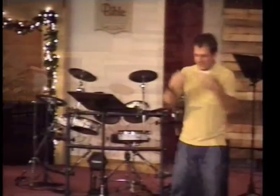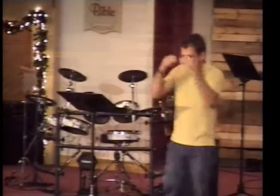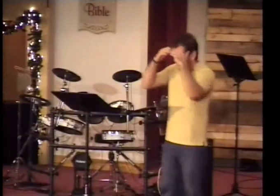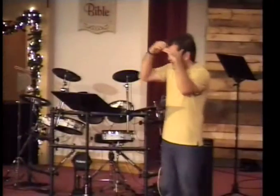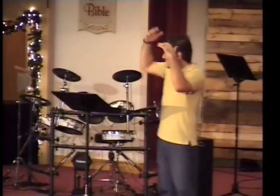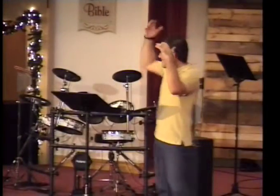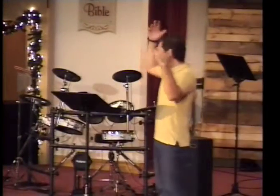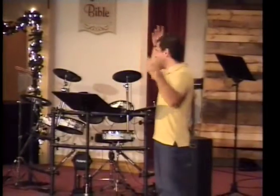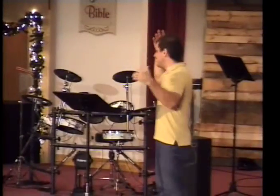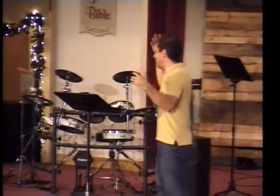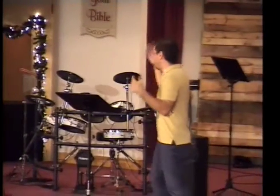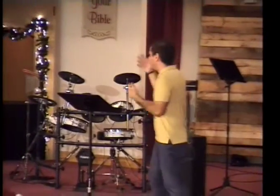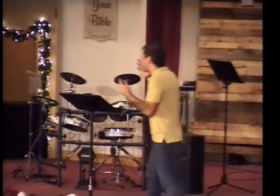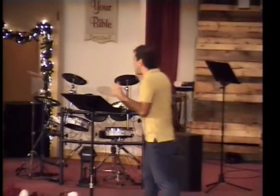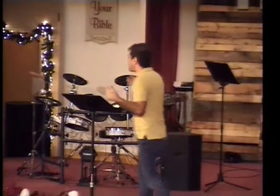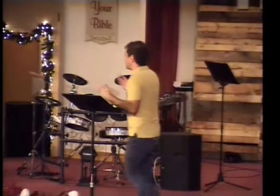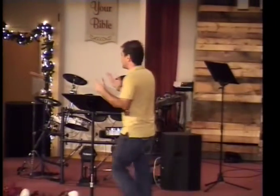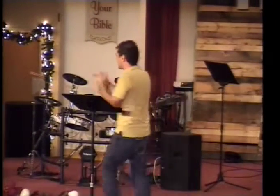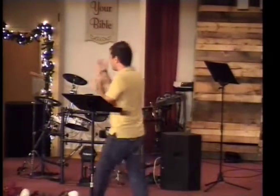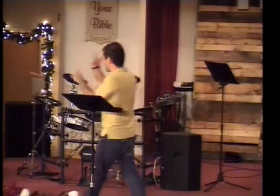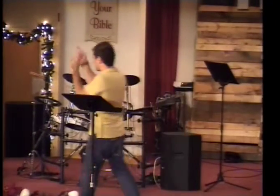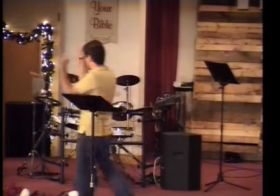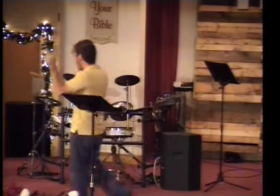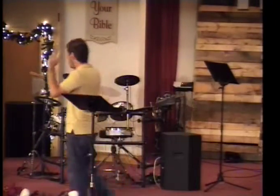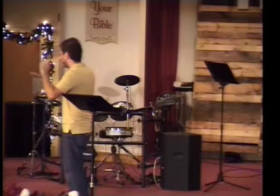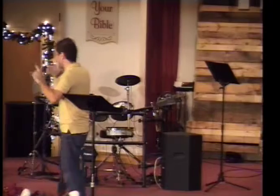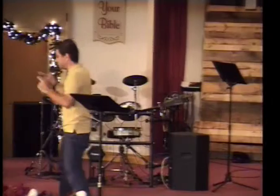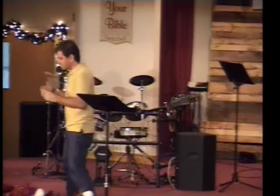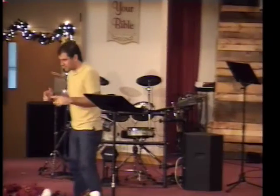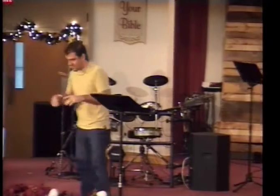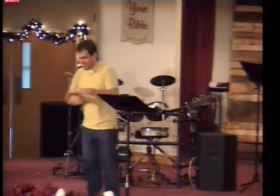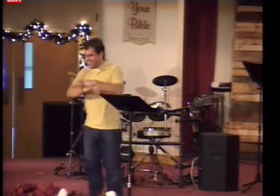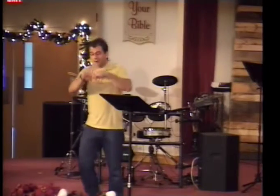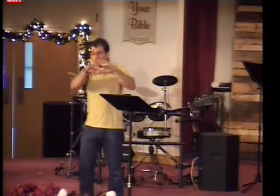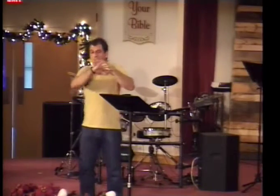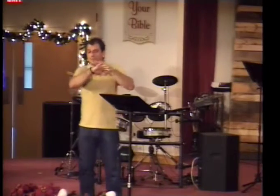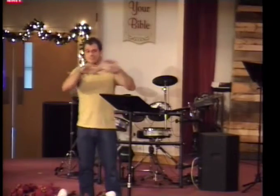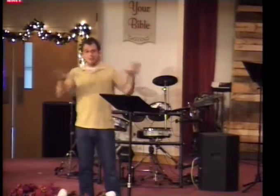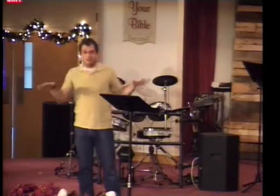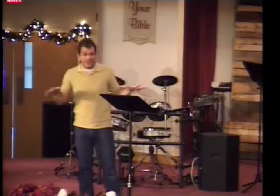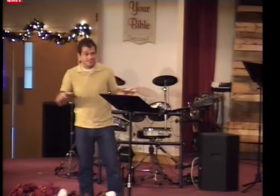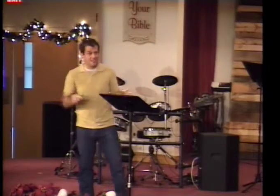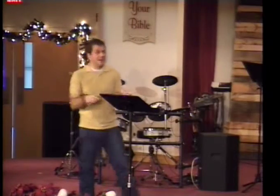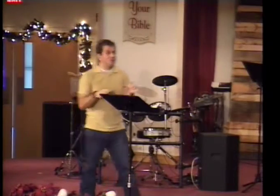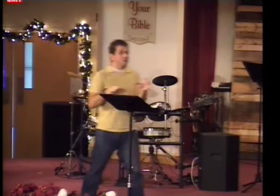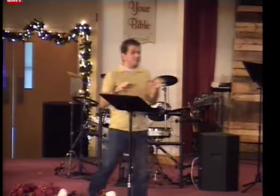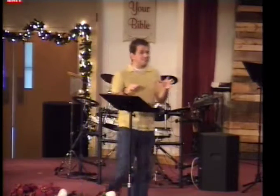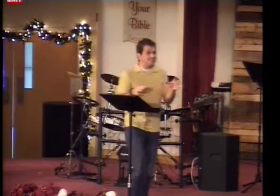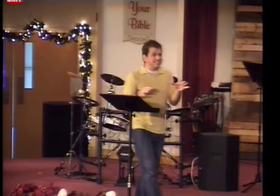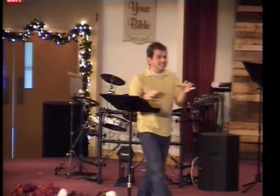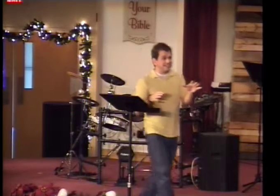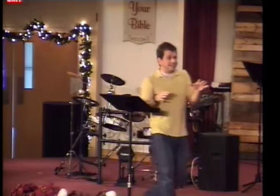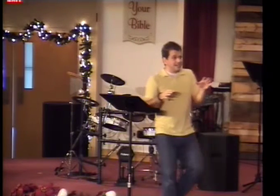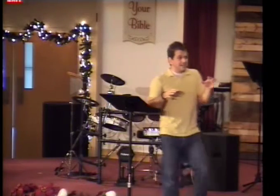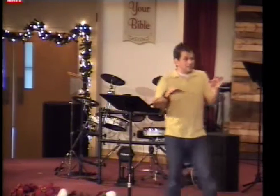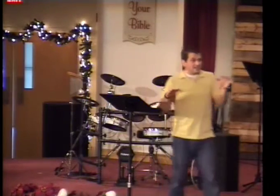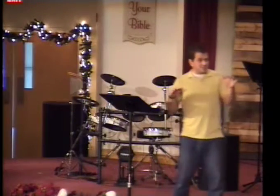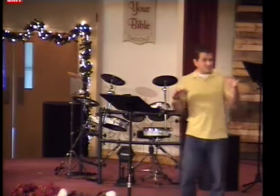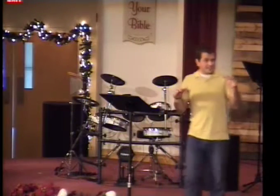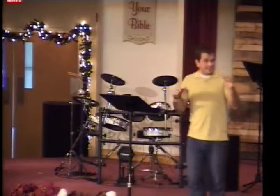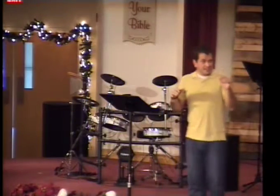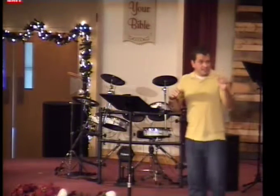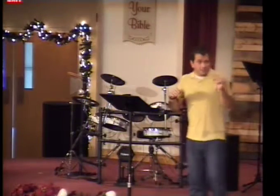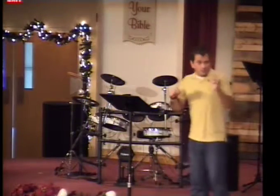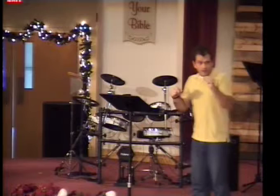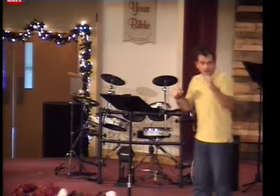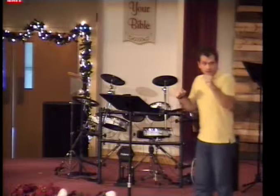and we're like, wait, what? What's happening? And it's like that spiral, and that all happens so fast. Have you ever seen, like, Monsters,